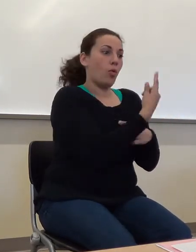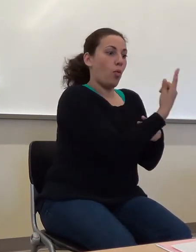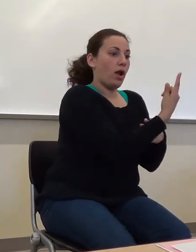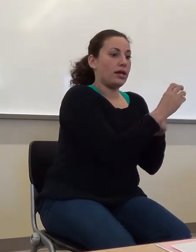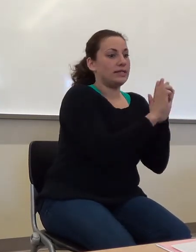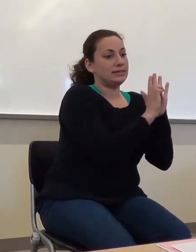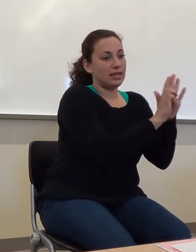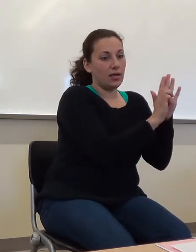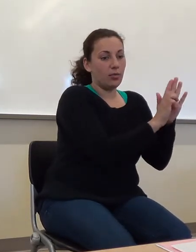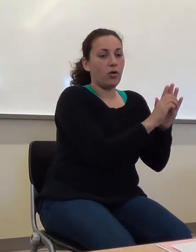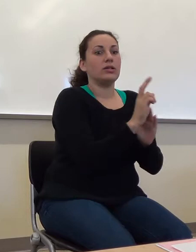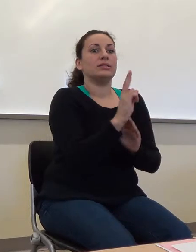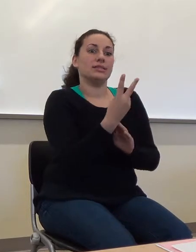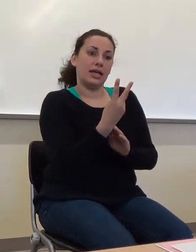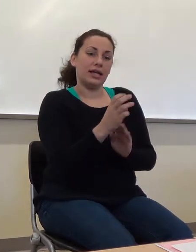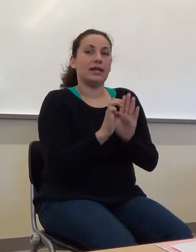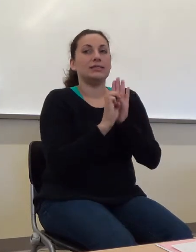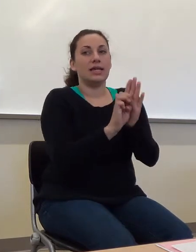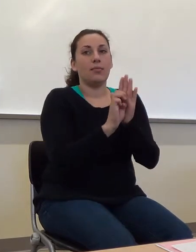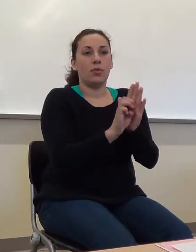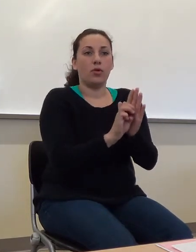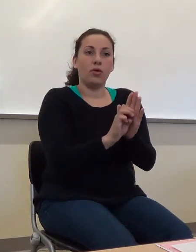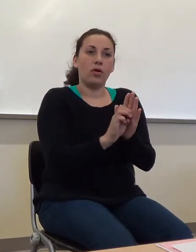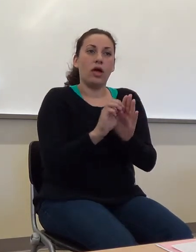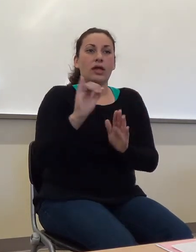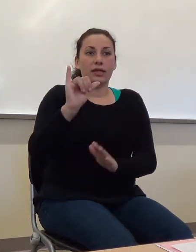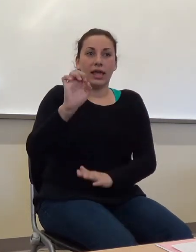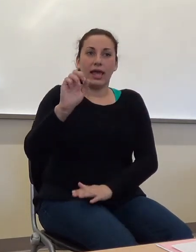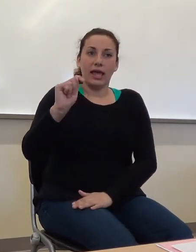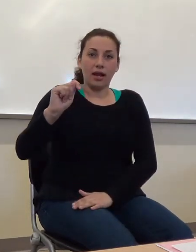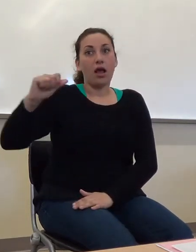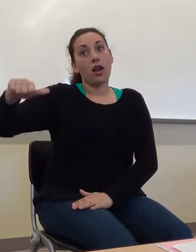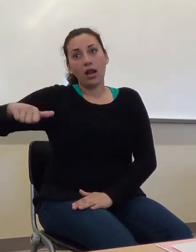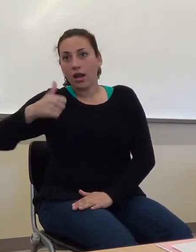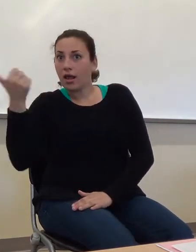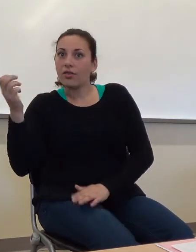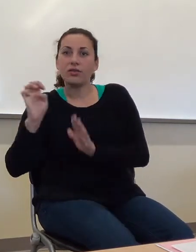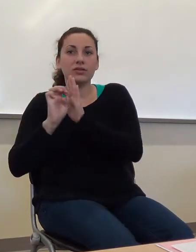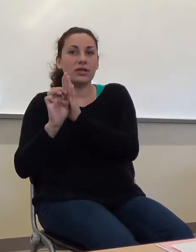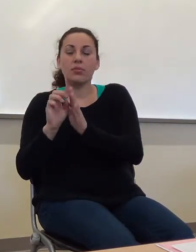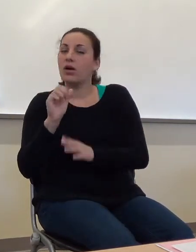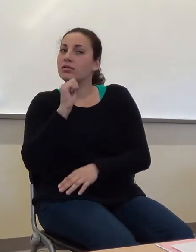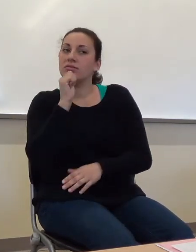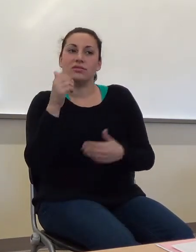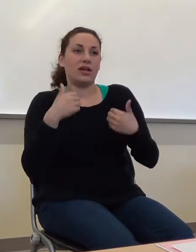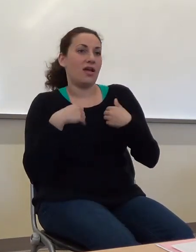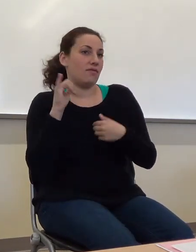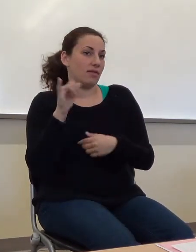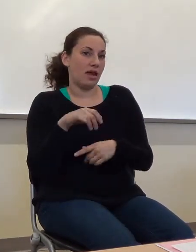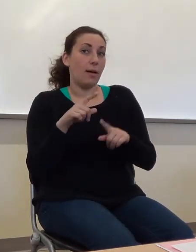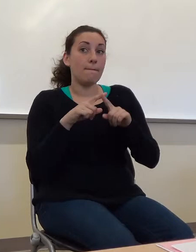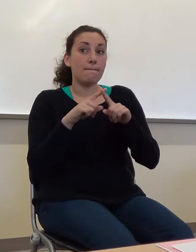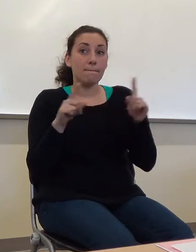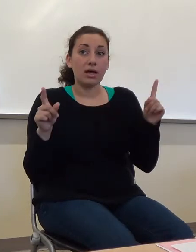another example, yet another example, like it did in the Kennedy one, okay?